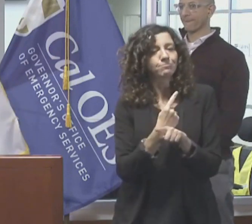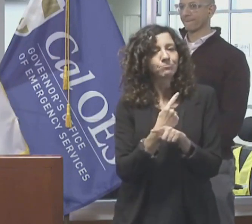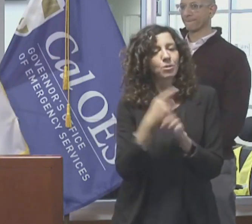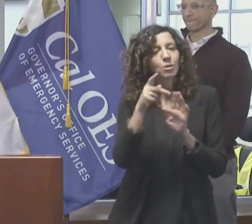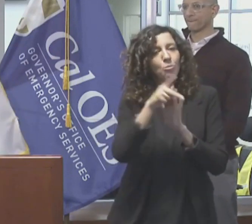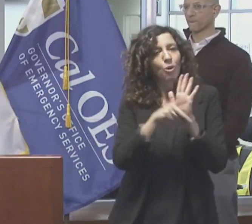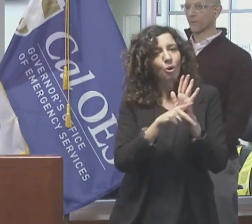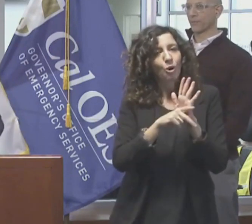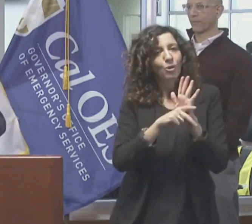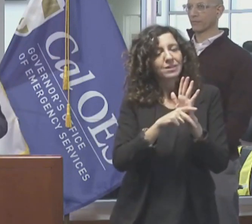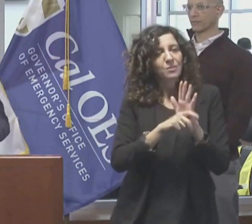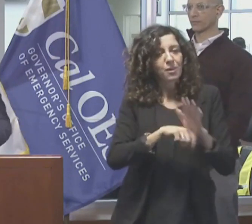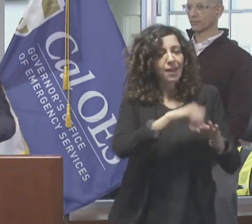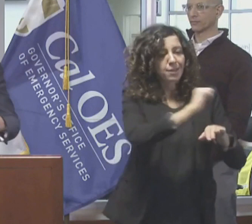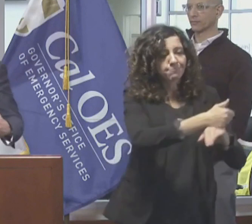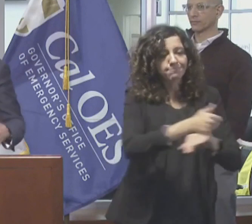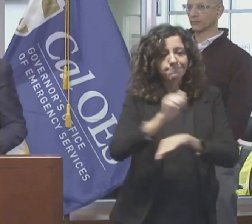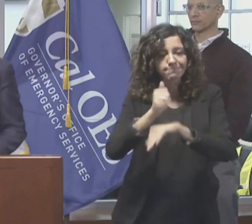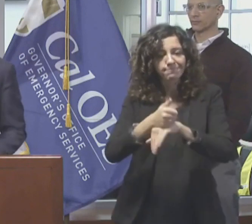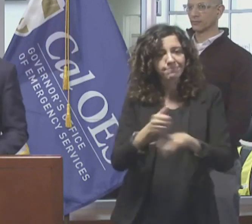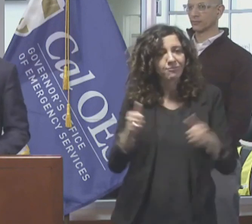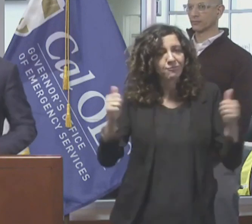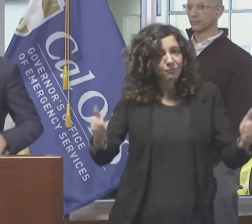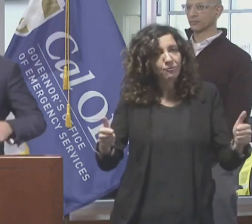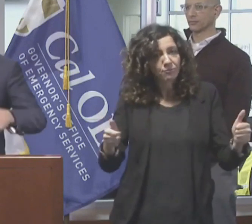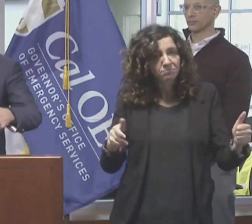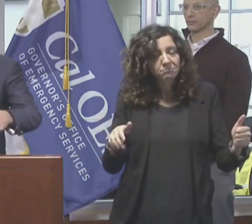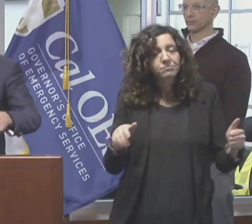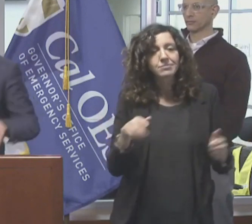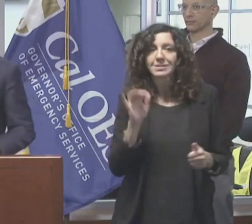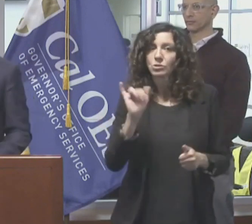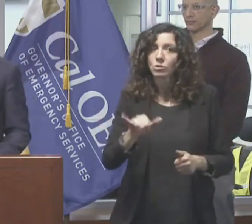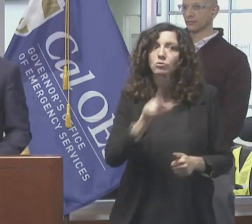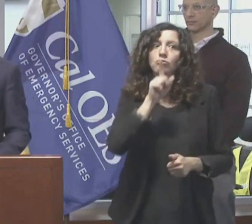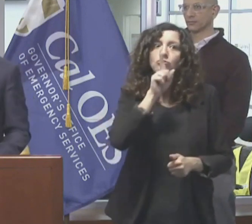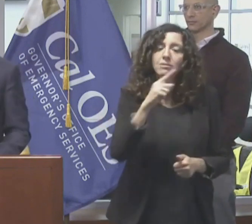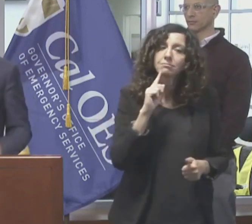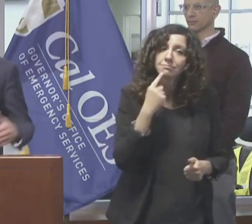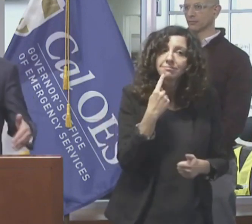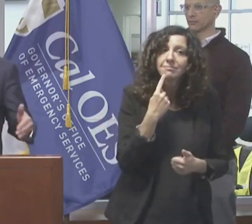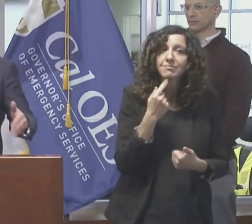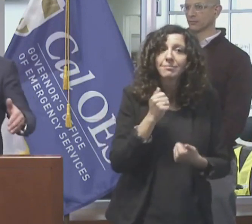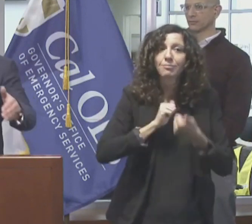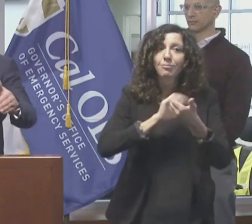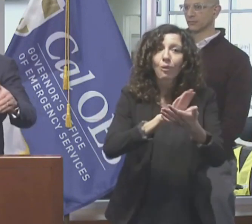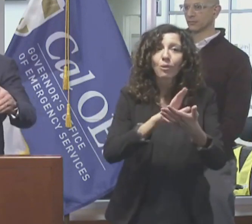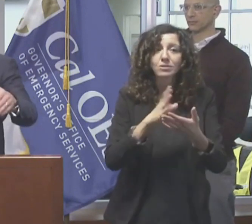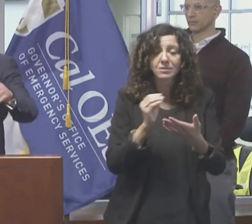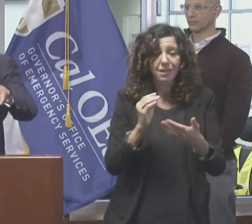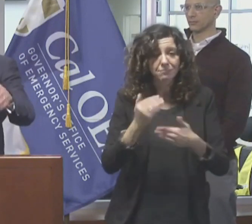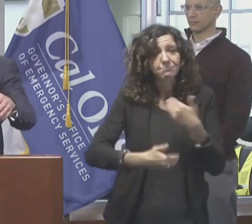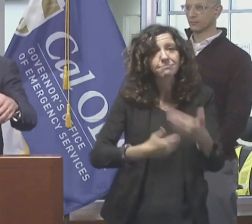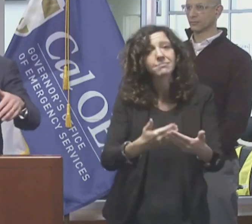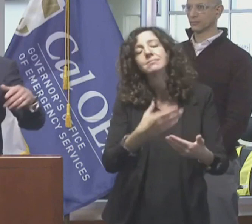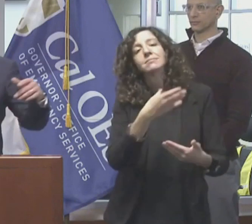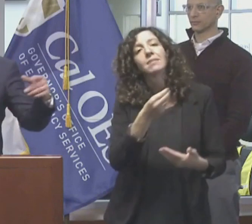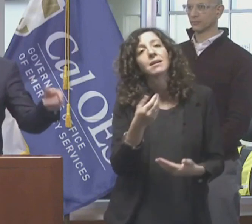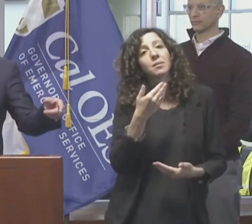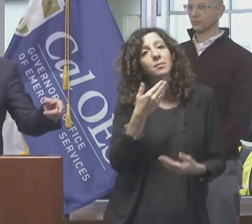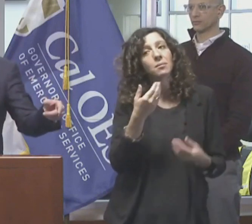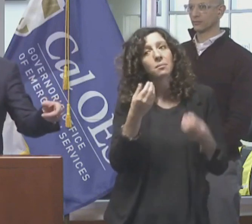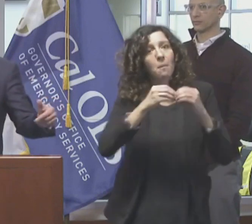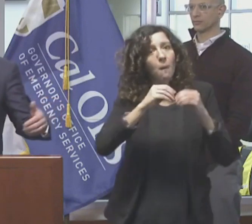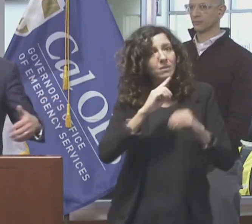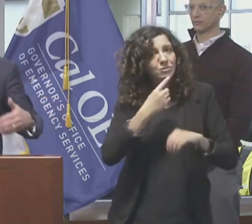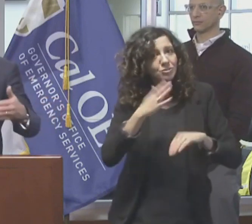best in class. So these are profoundly significant steps in real time, and they're significant steps up from